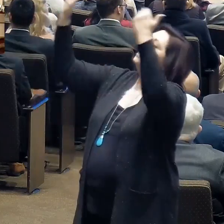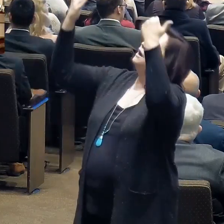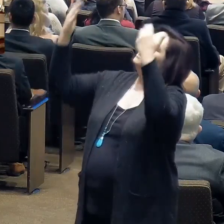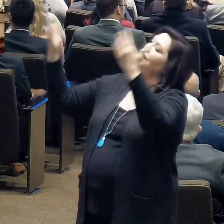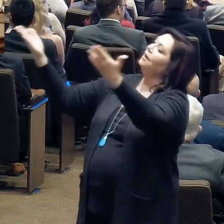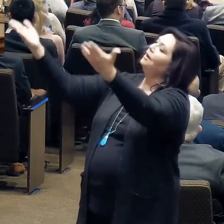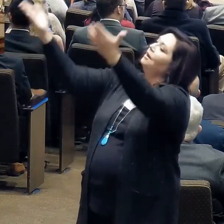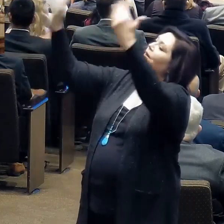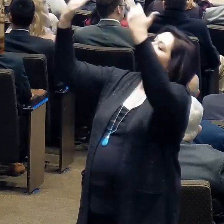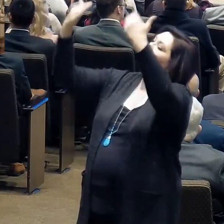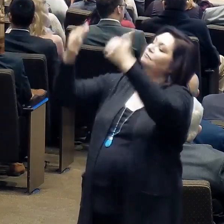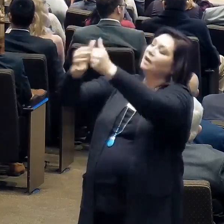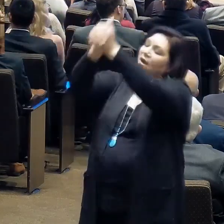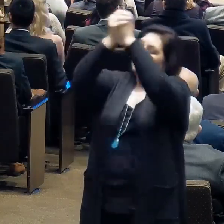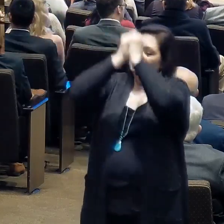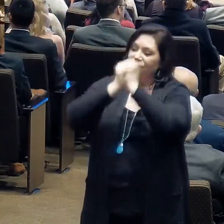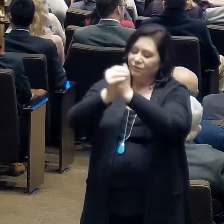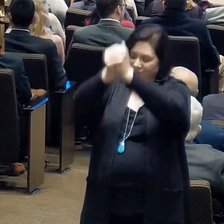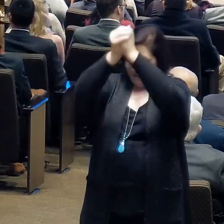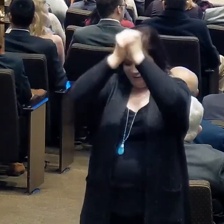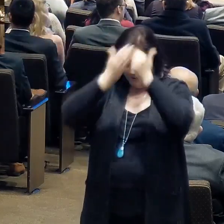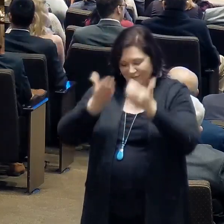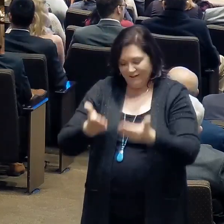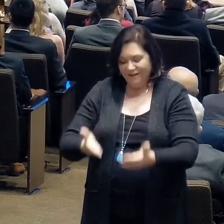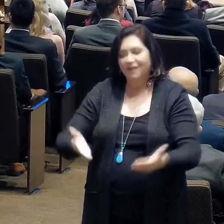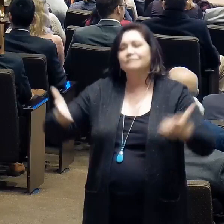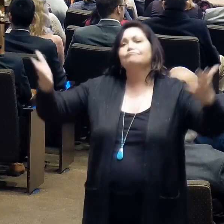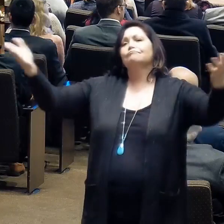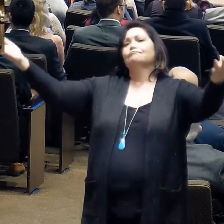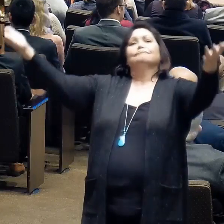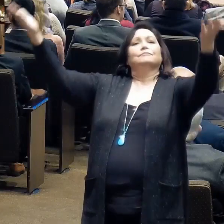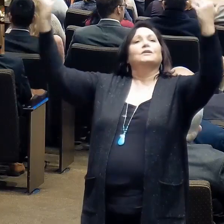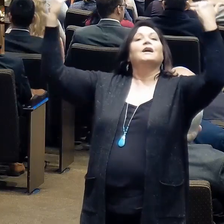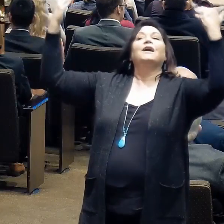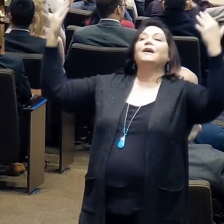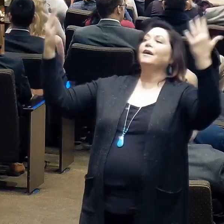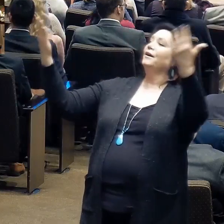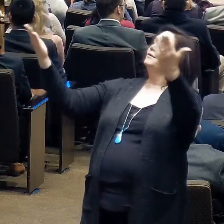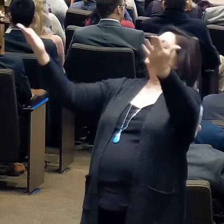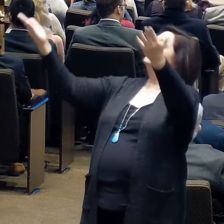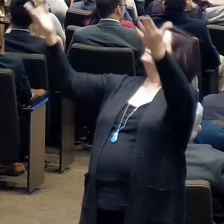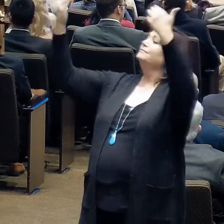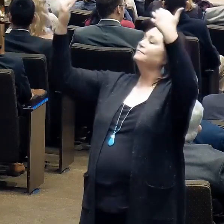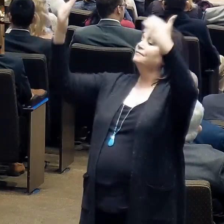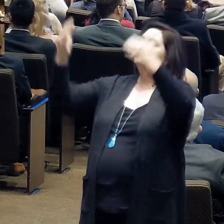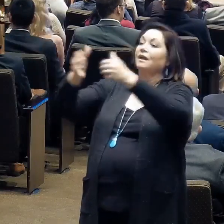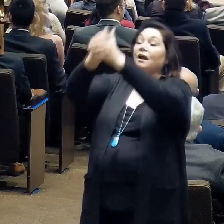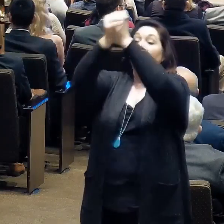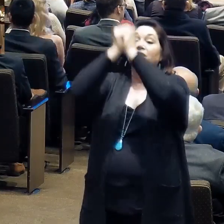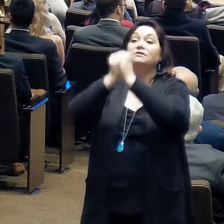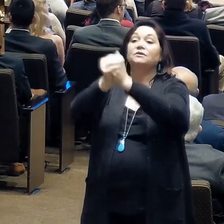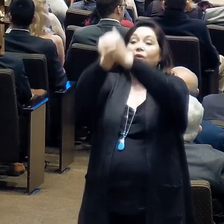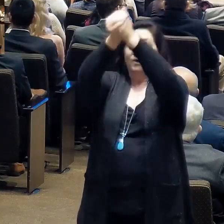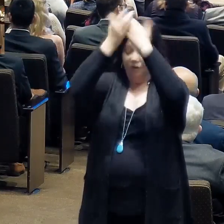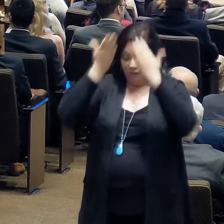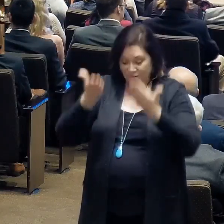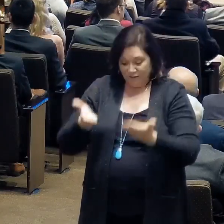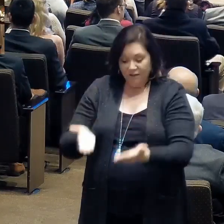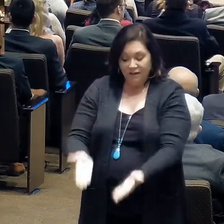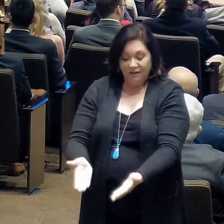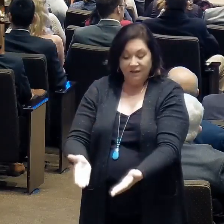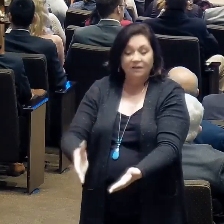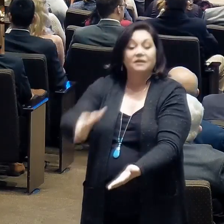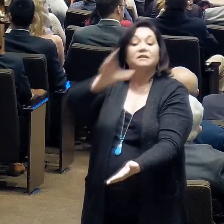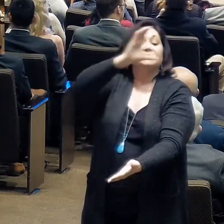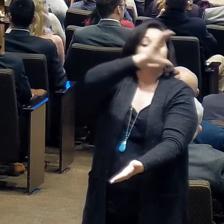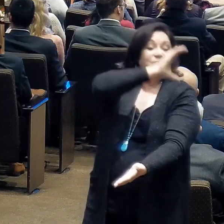let us adore him. O come, let us adore him,